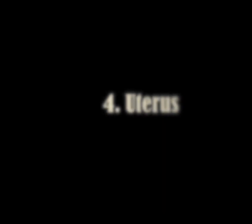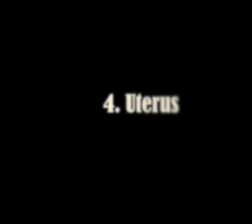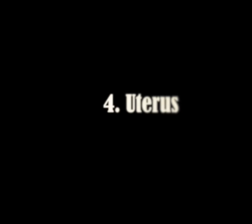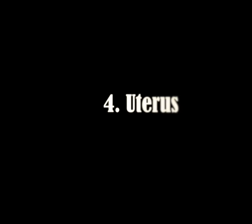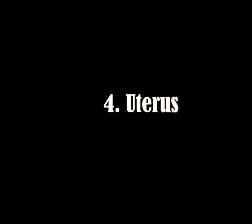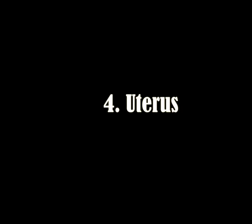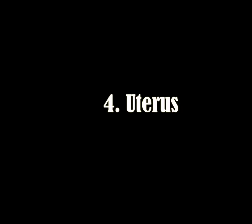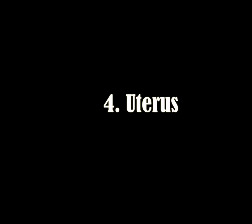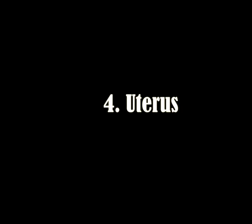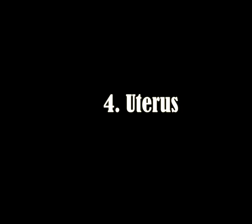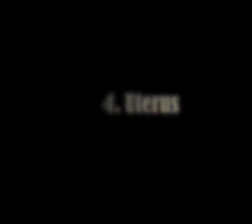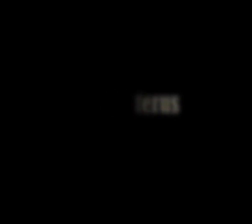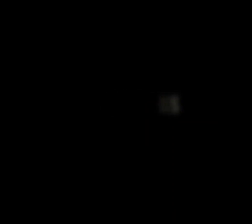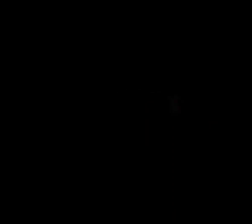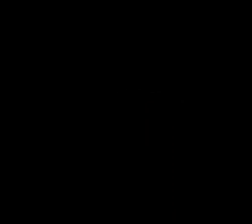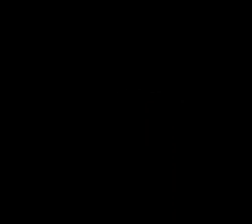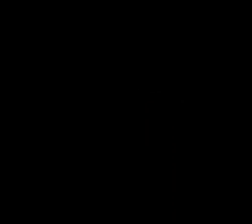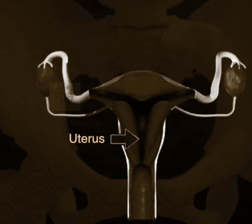4. Uterus.